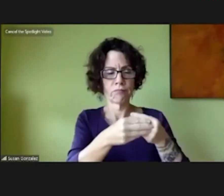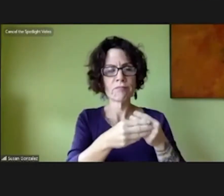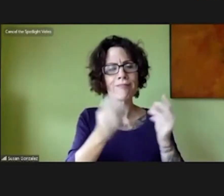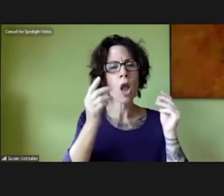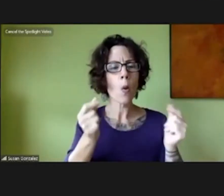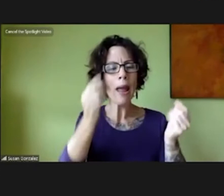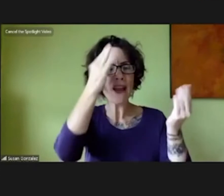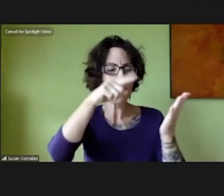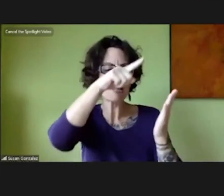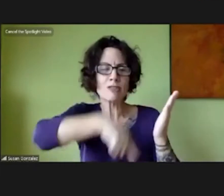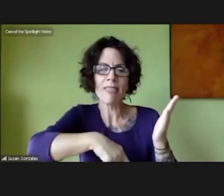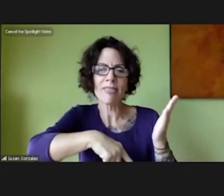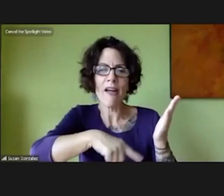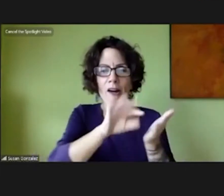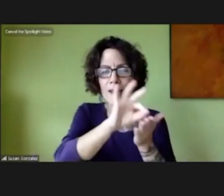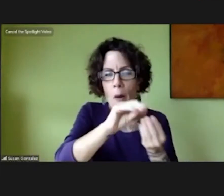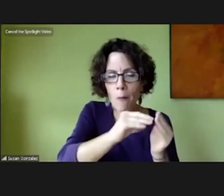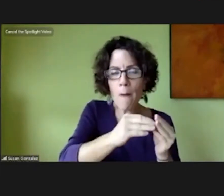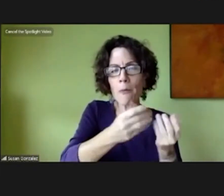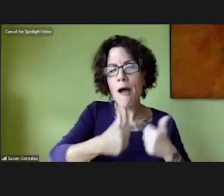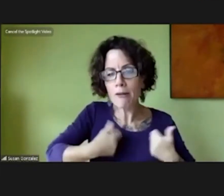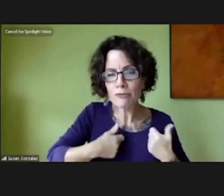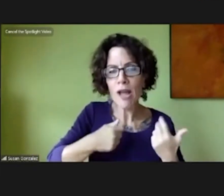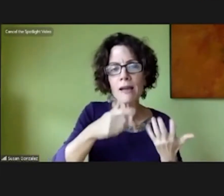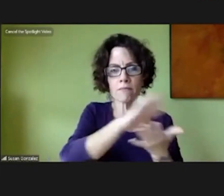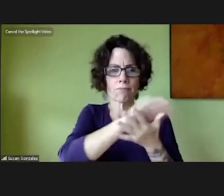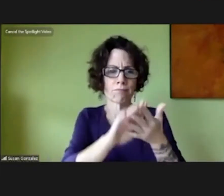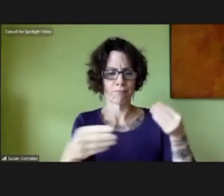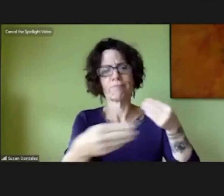Balance statements will include